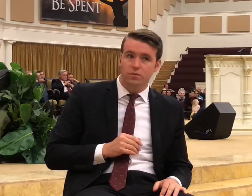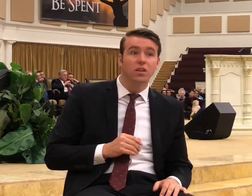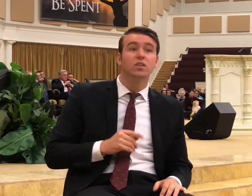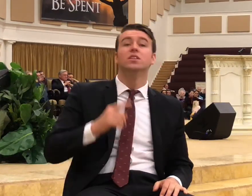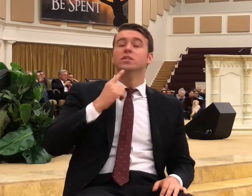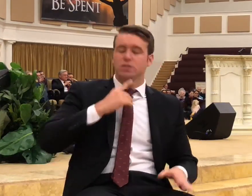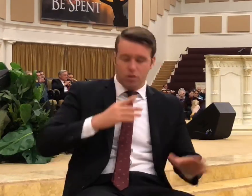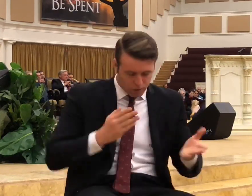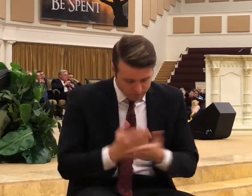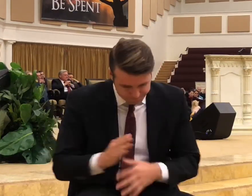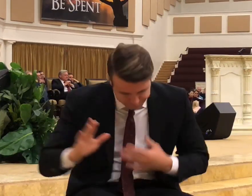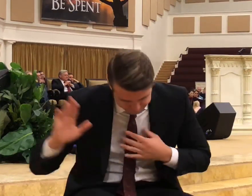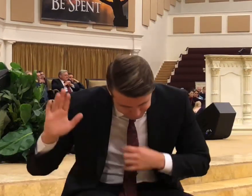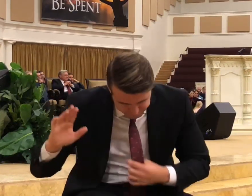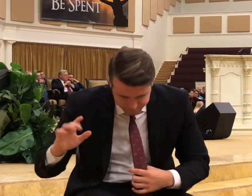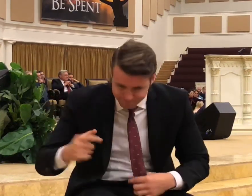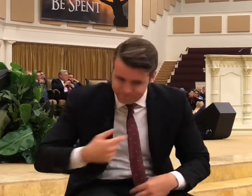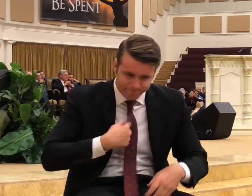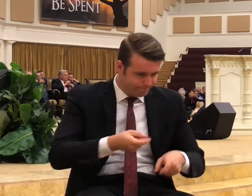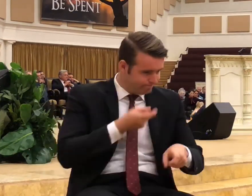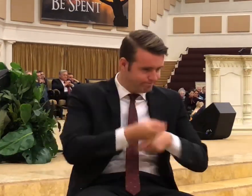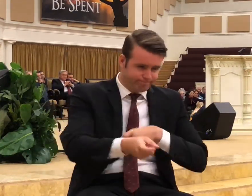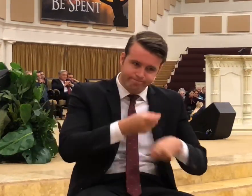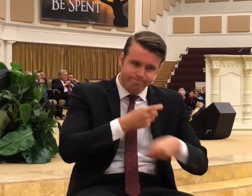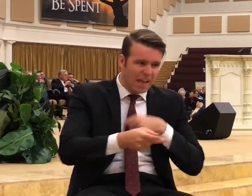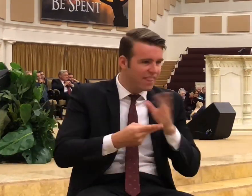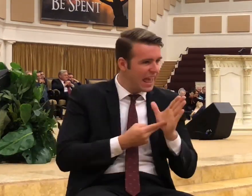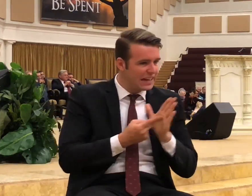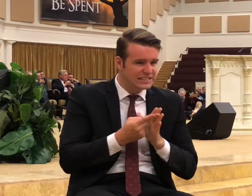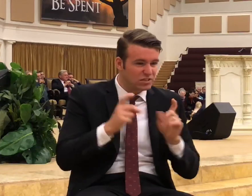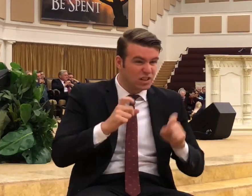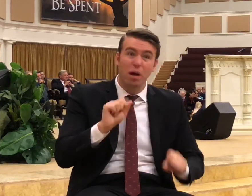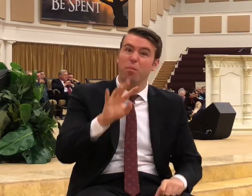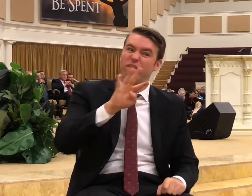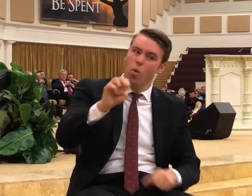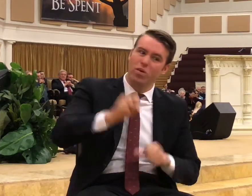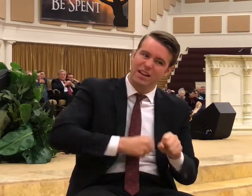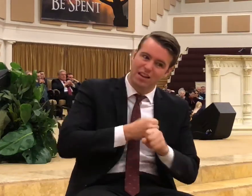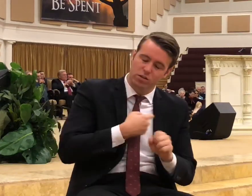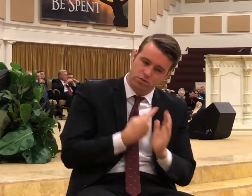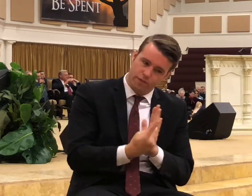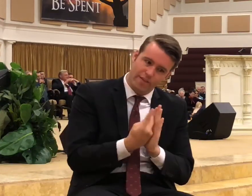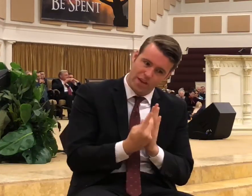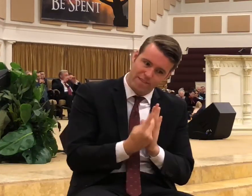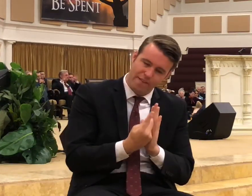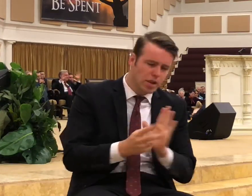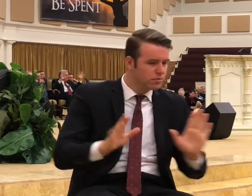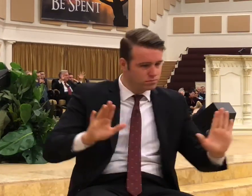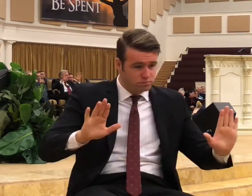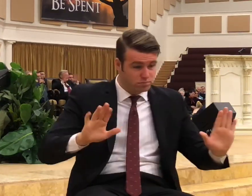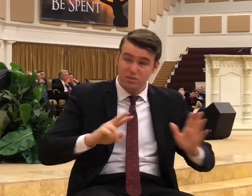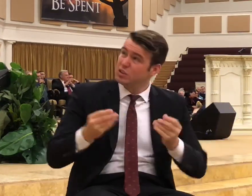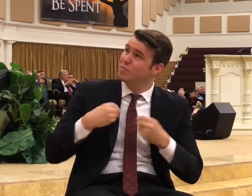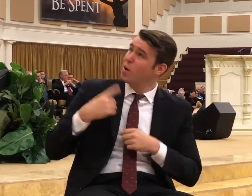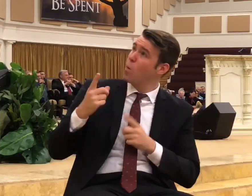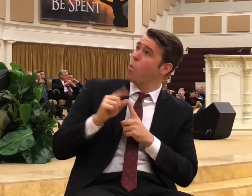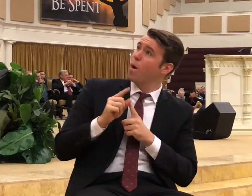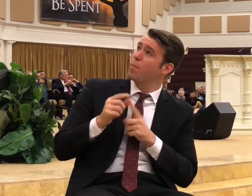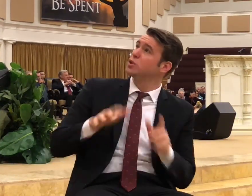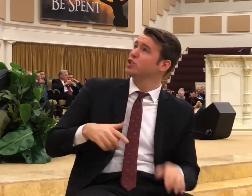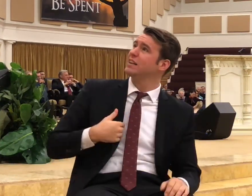huh, I have blown the integrity test for the last 25 years or 30 years or 40 years, but does this mean you give me one more